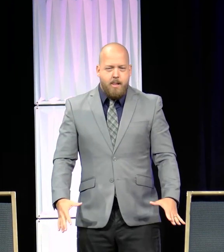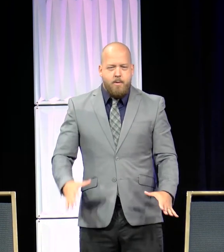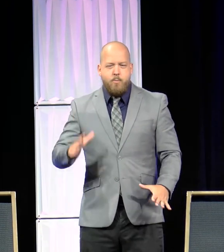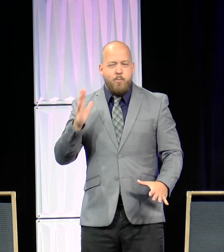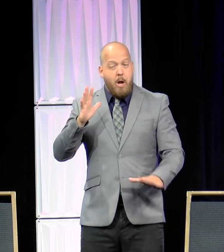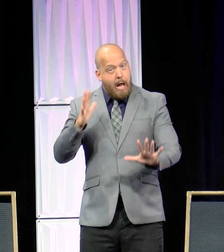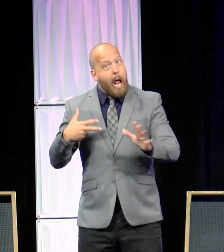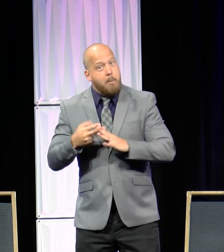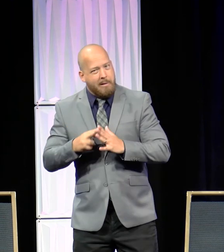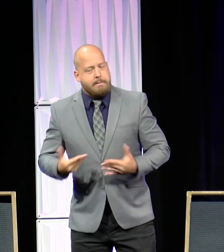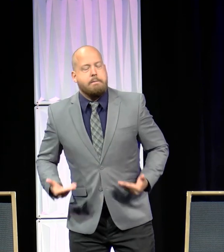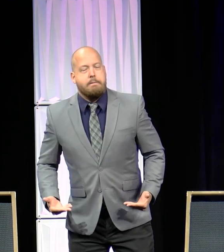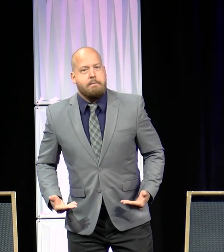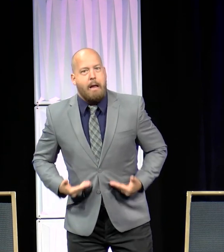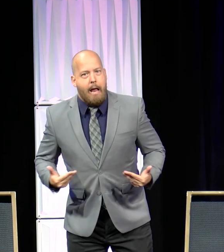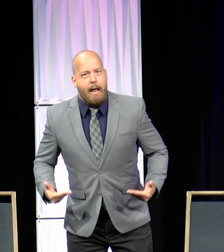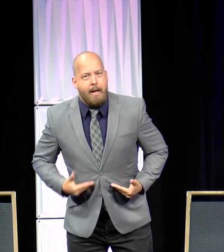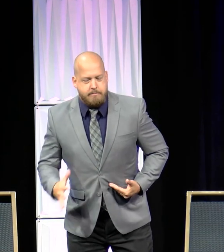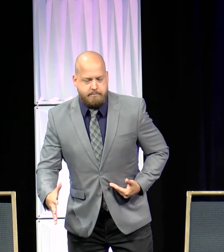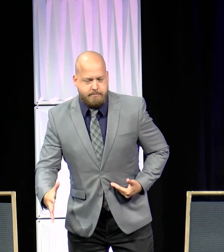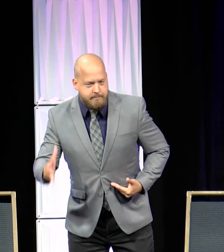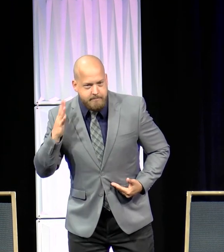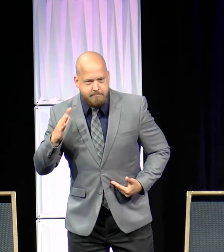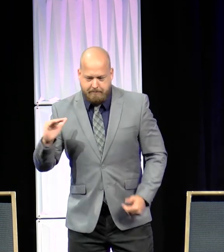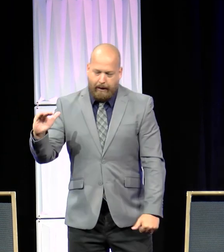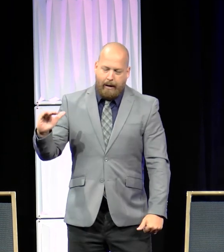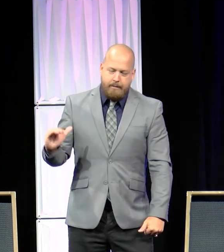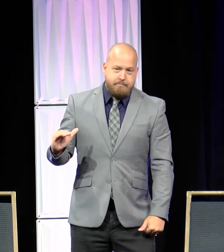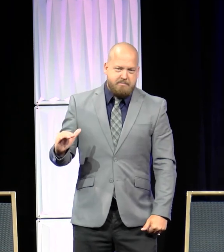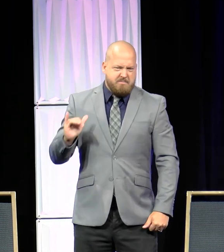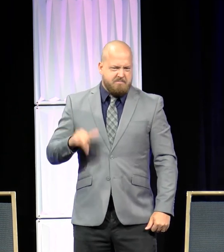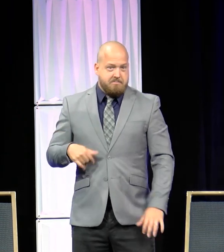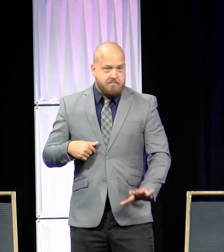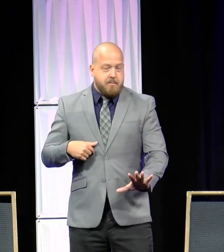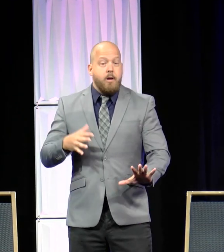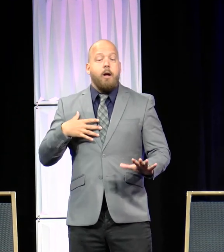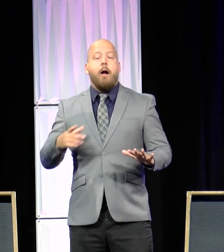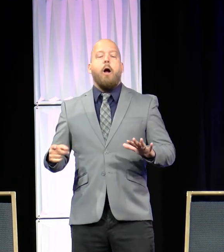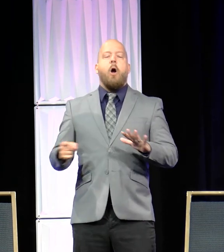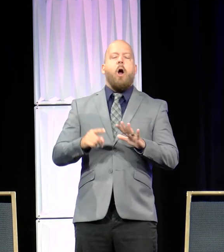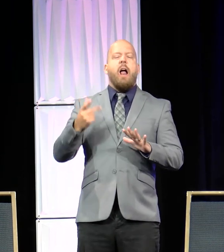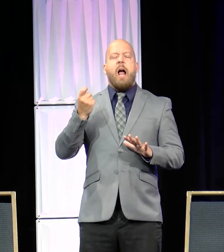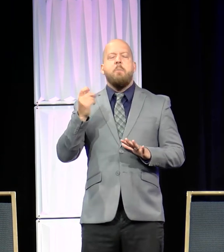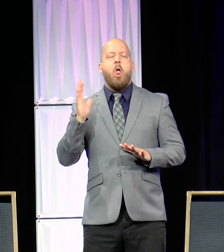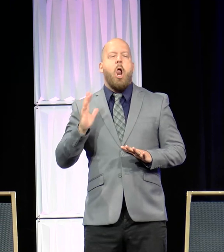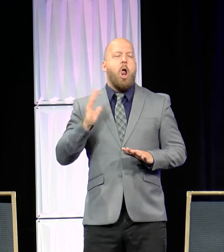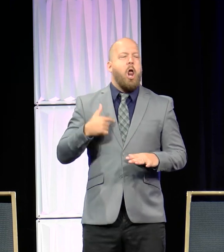was young. I still am a bit of a hood rat, you know.